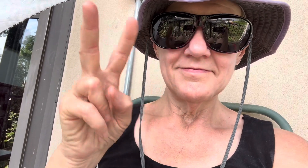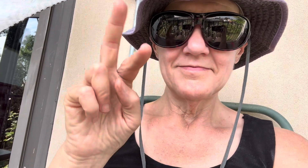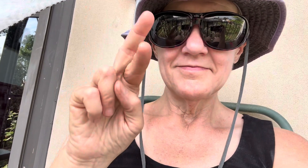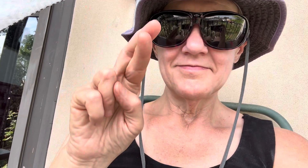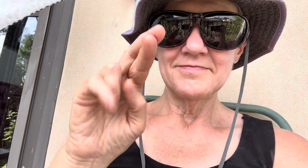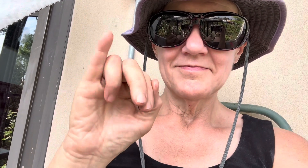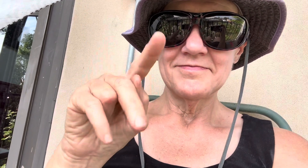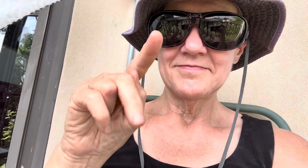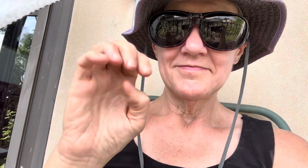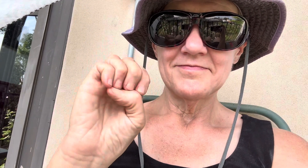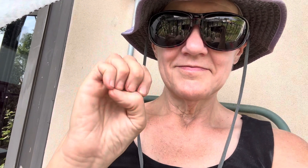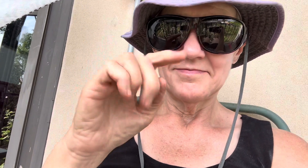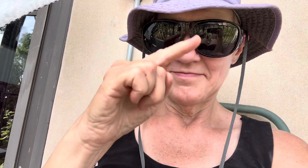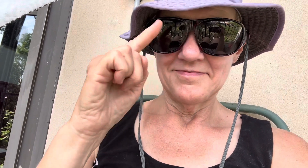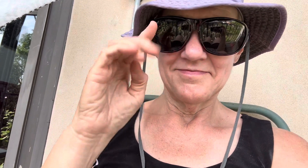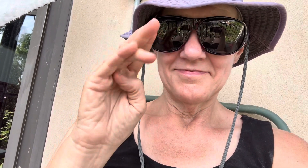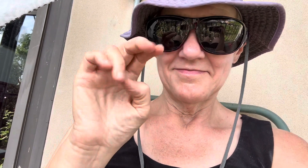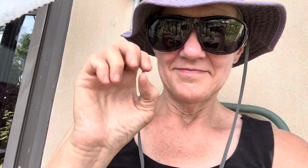super ripe berries.